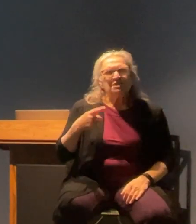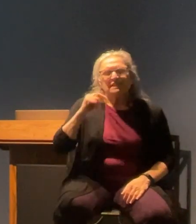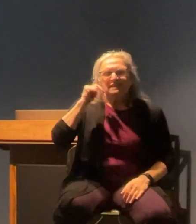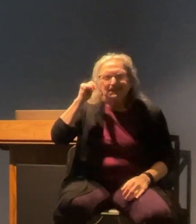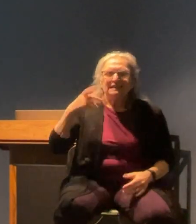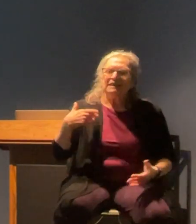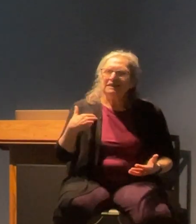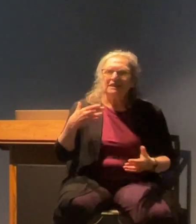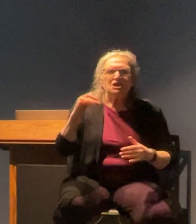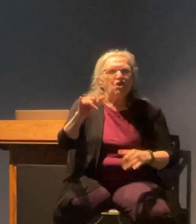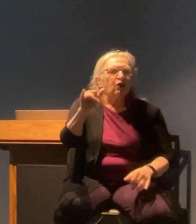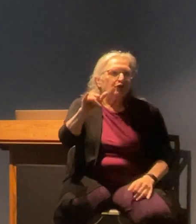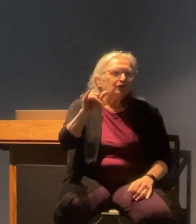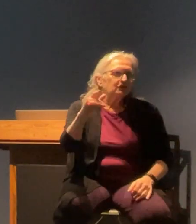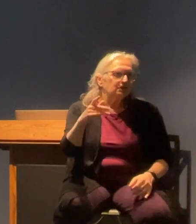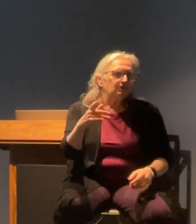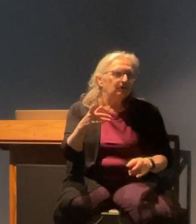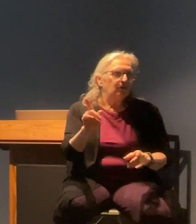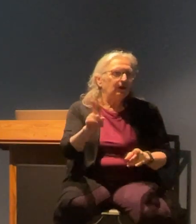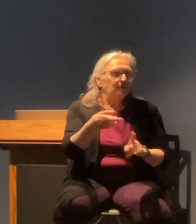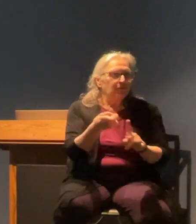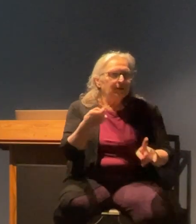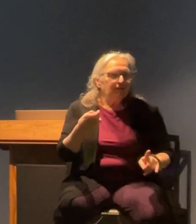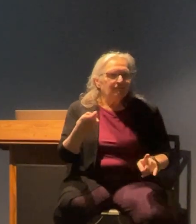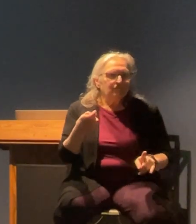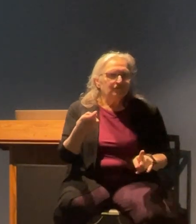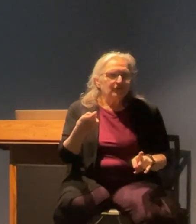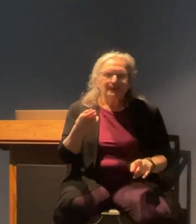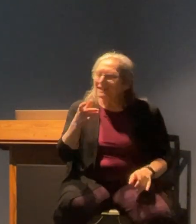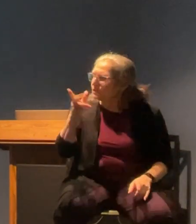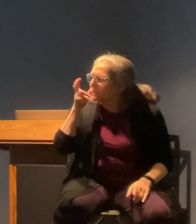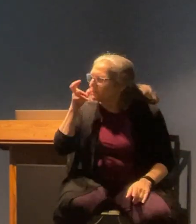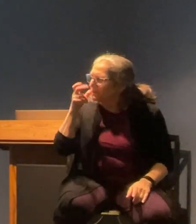Yonkers. You know, where we from? Can you hear me?